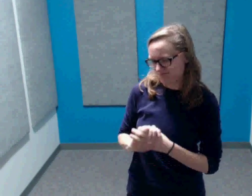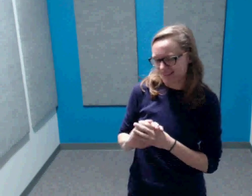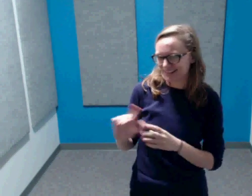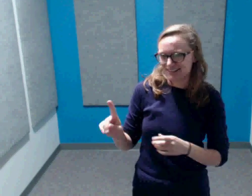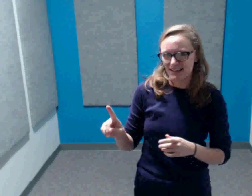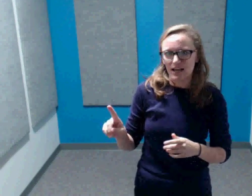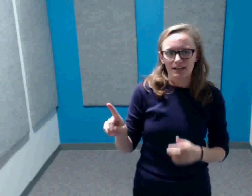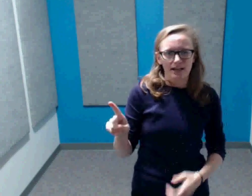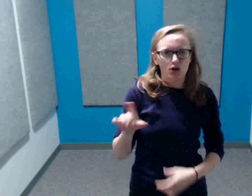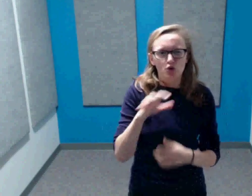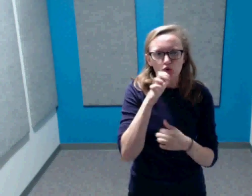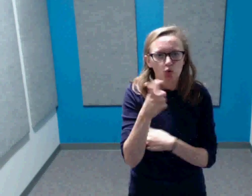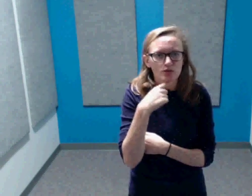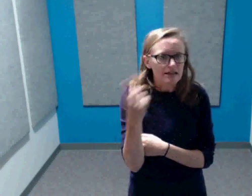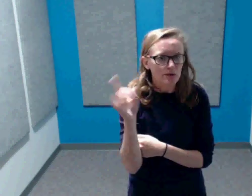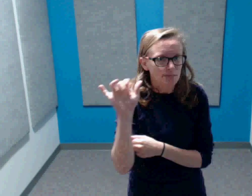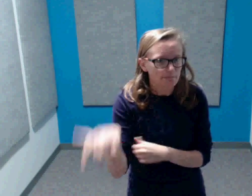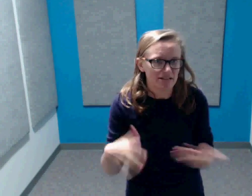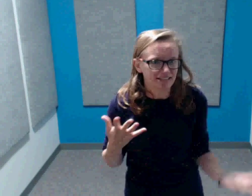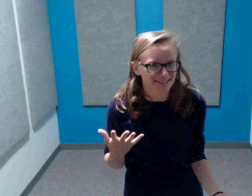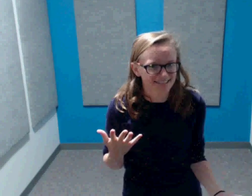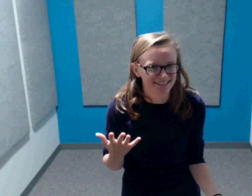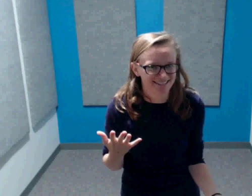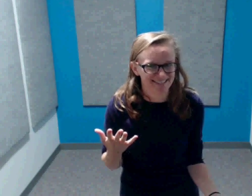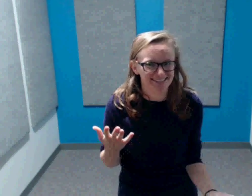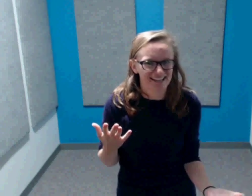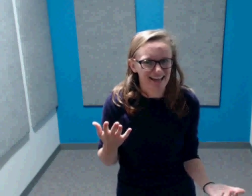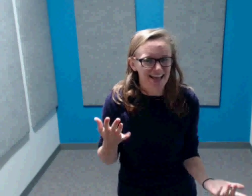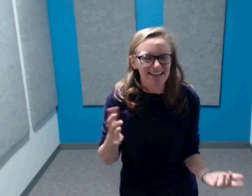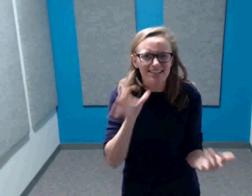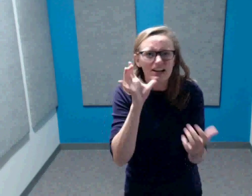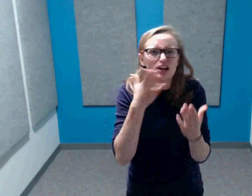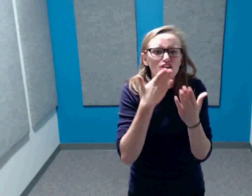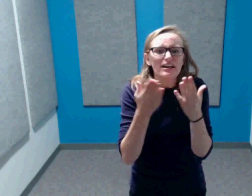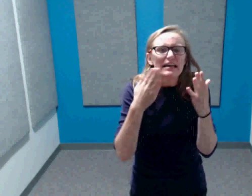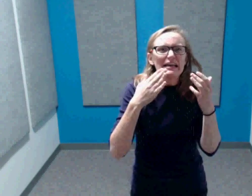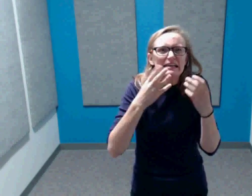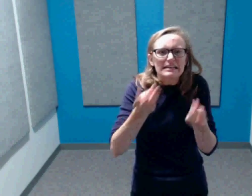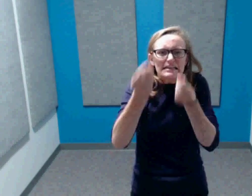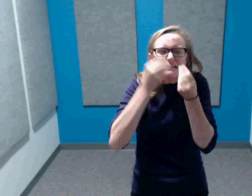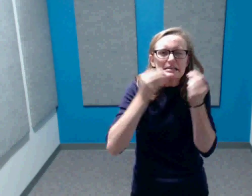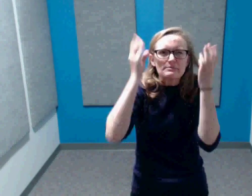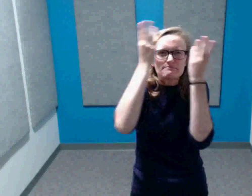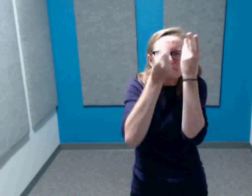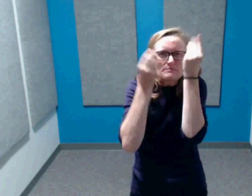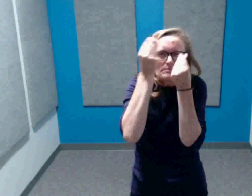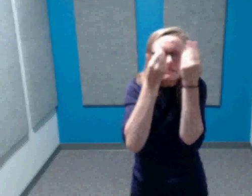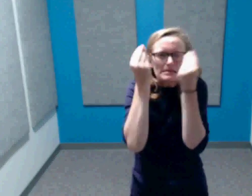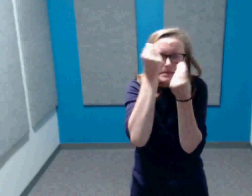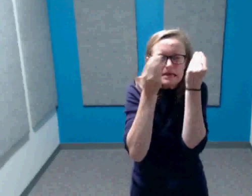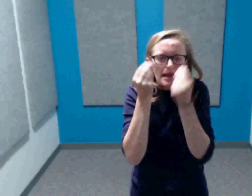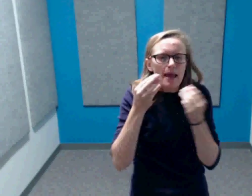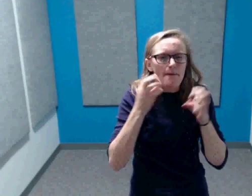Now, don't tell your kids something will get them, okay? That's not good. It gives them a complex. You tell your kids something will get them, it gives them a